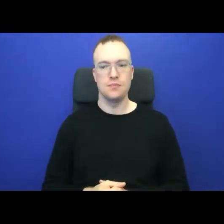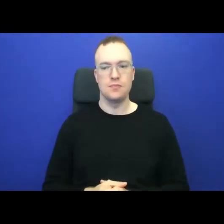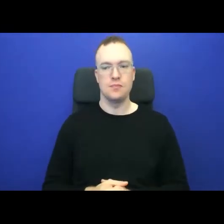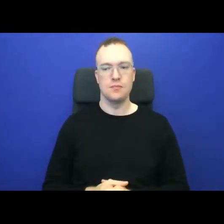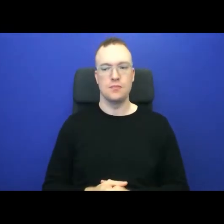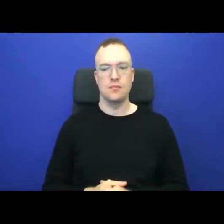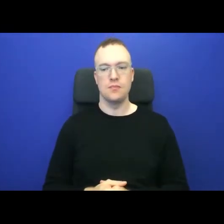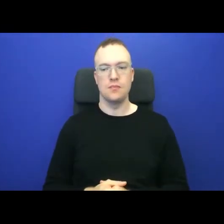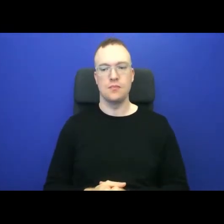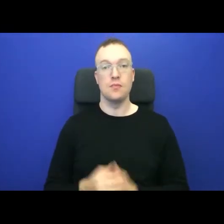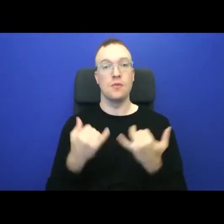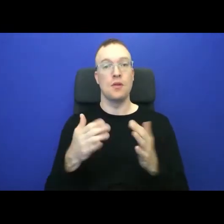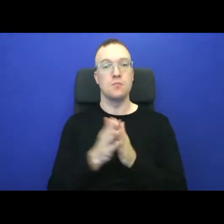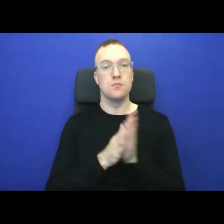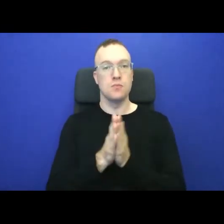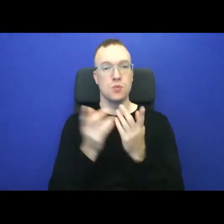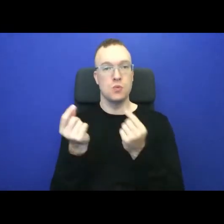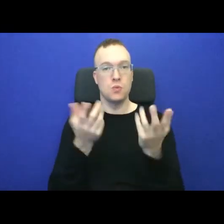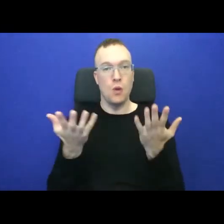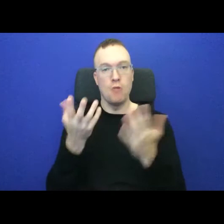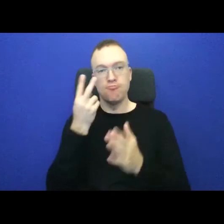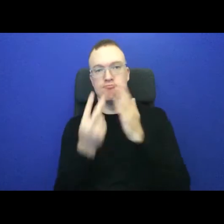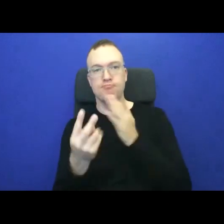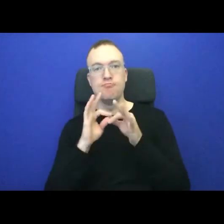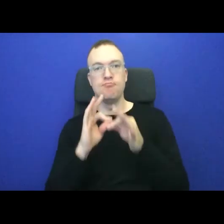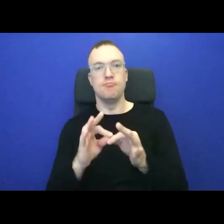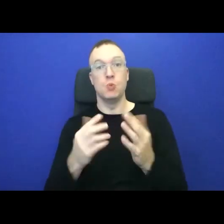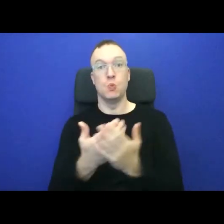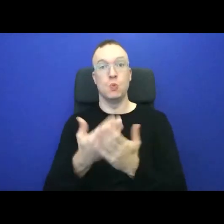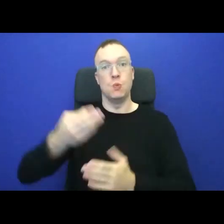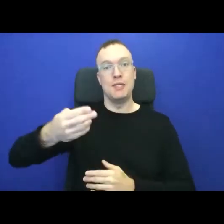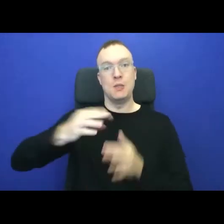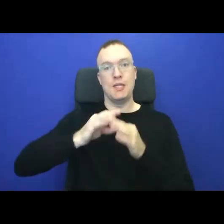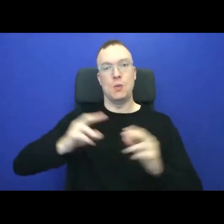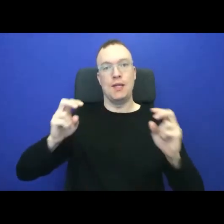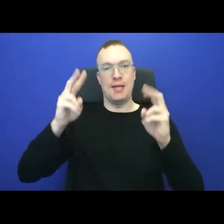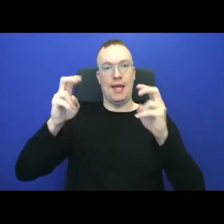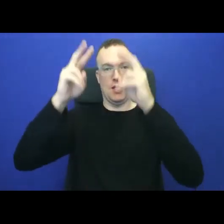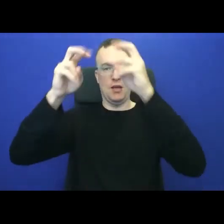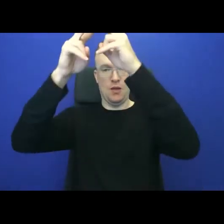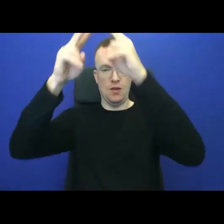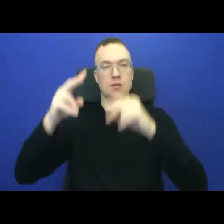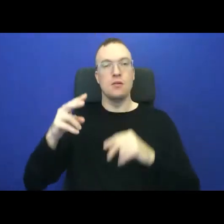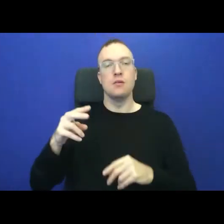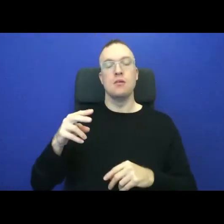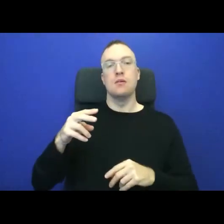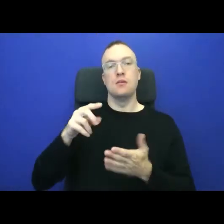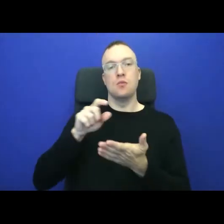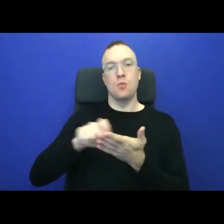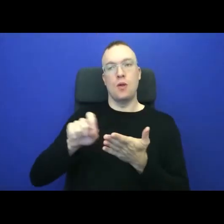What I'm going to do today is give you a sneak preview of a new history of the Castle that I'm writing with Dr. Stephen Bednarski.